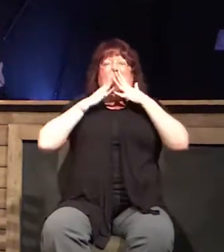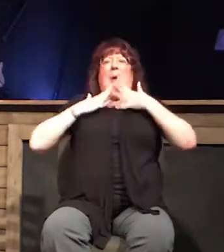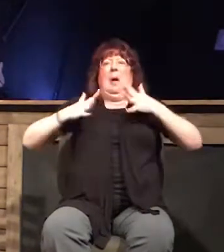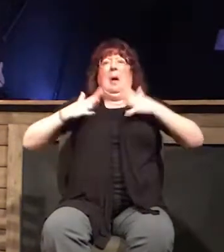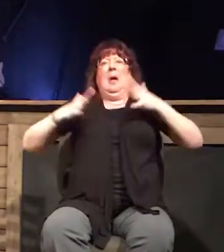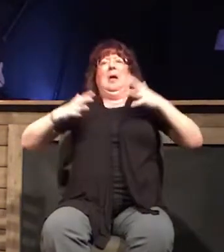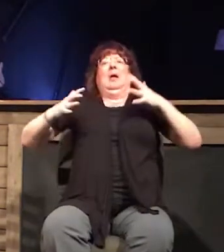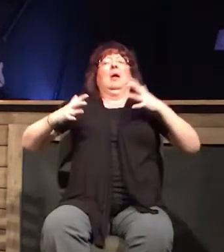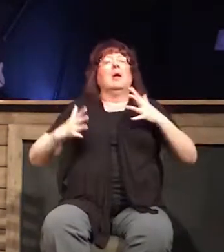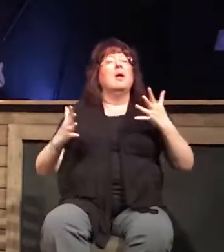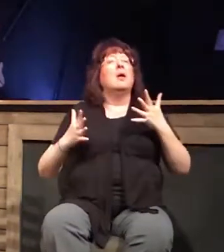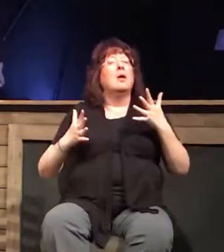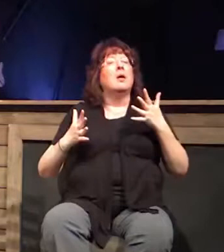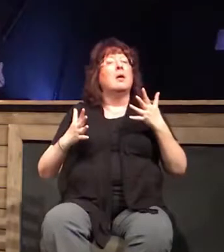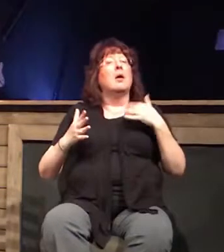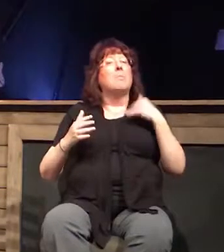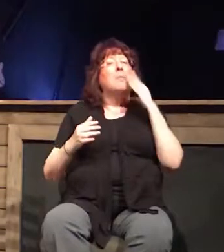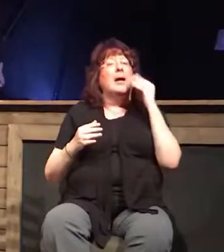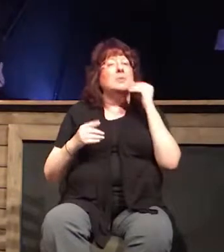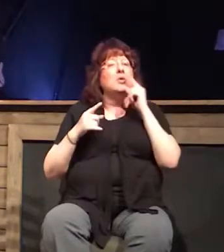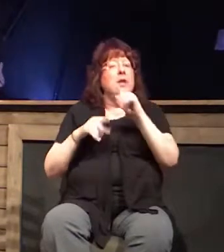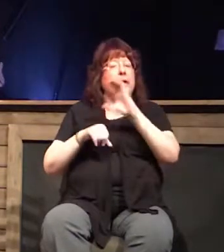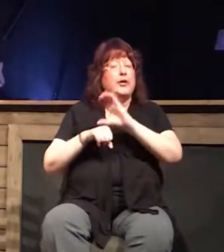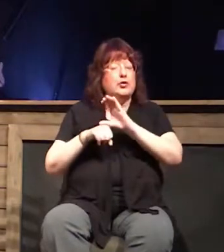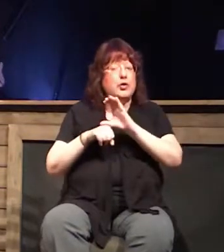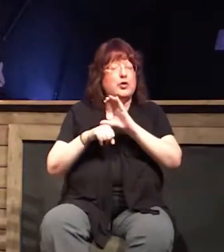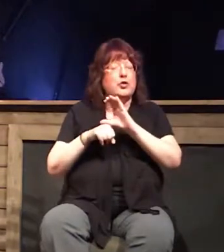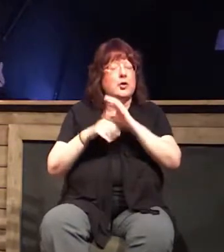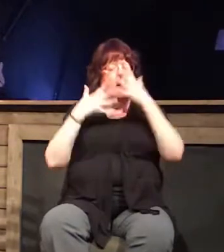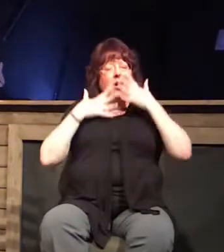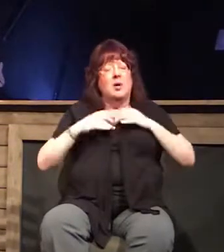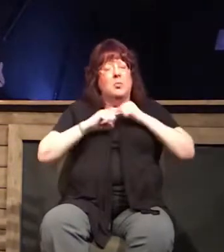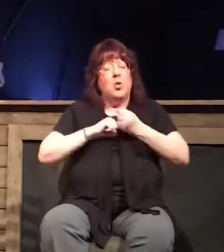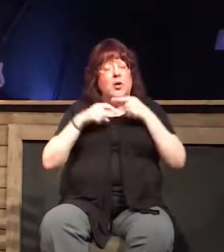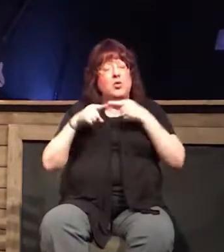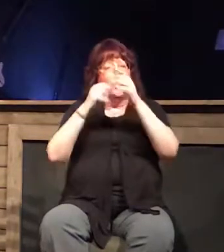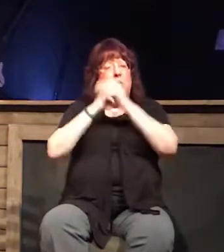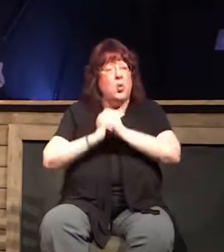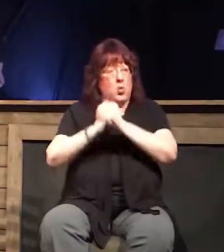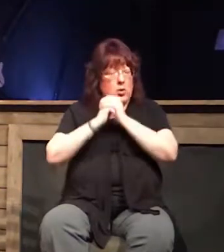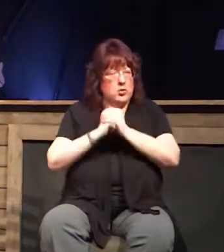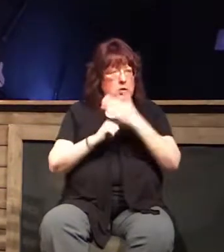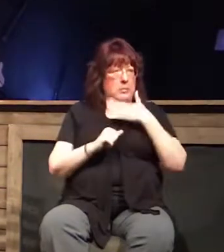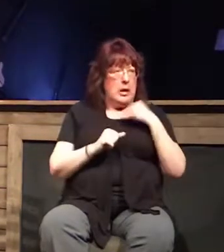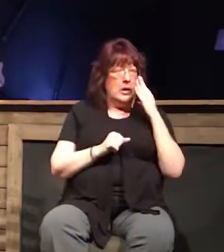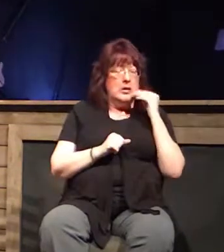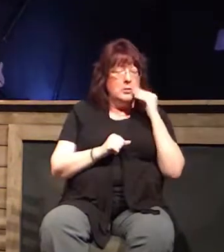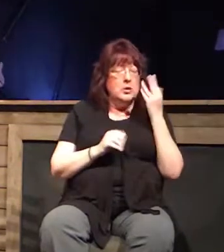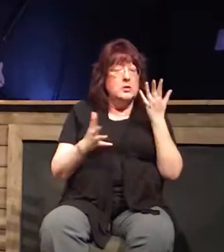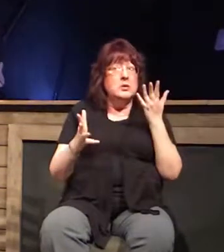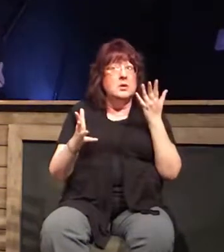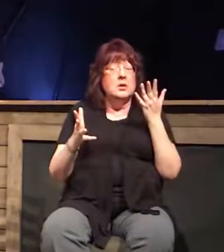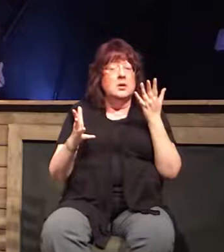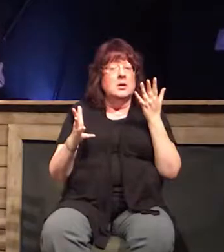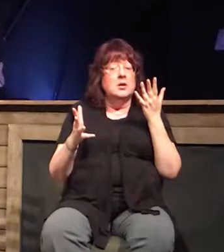body shaking a little bit. And here's what I experienced in that church as I was broken during worship. Here's what I experienced.